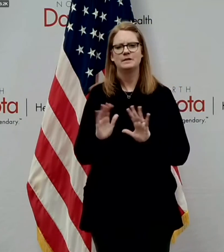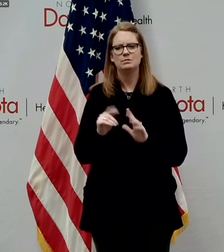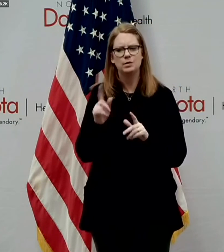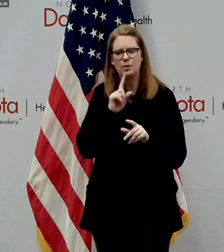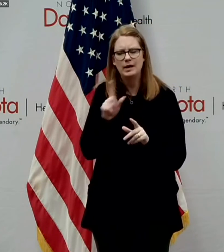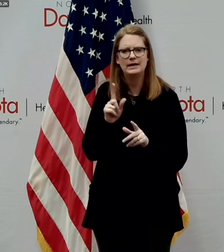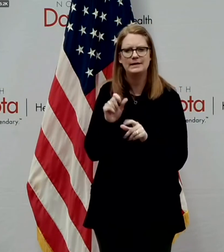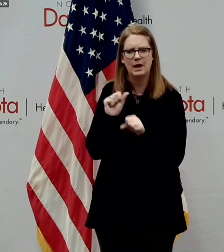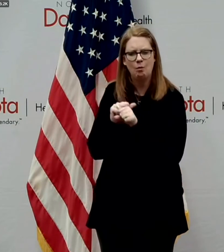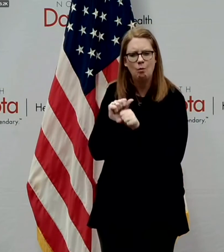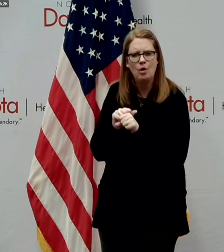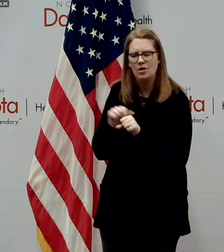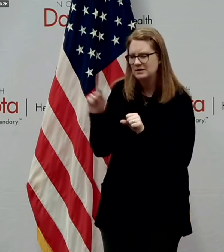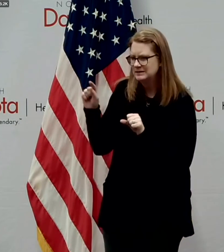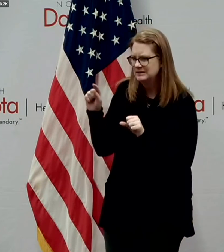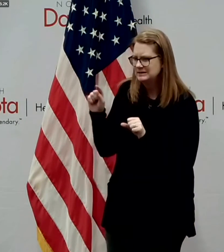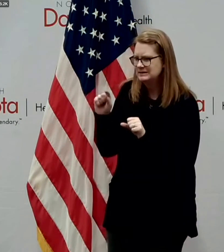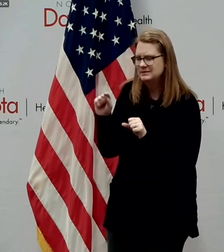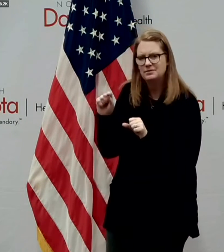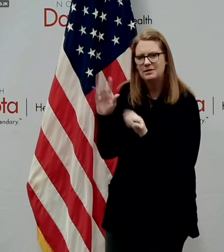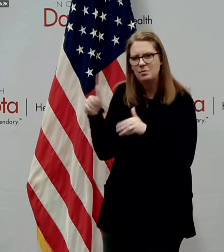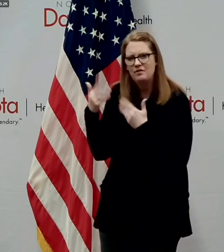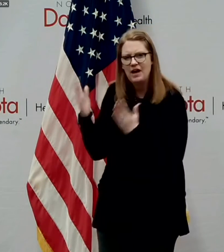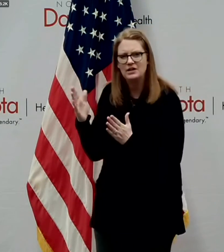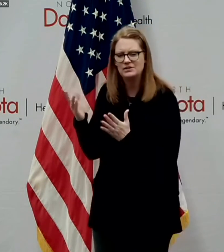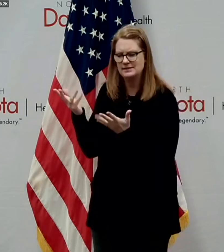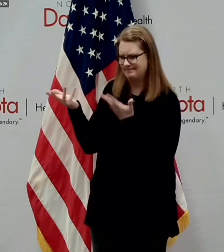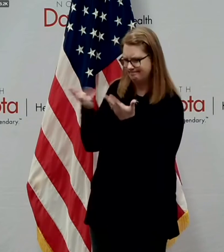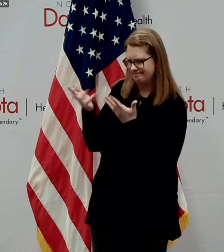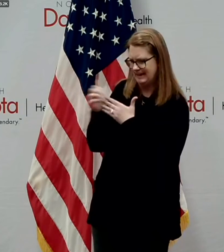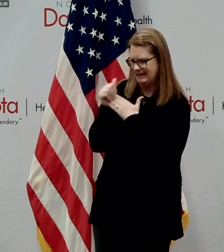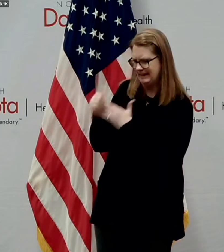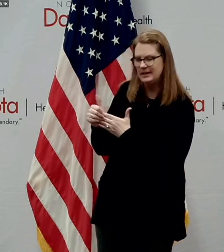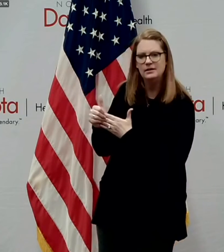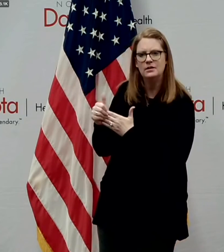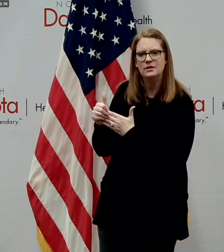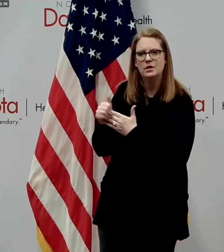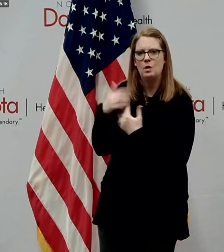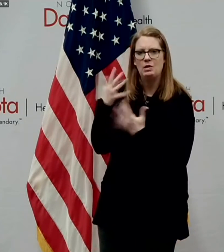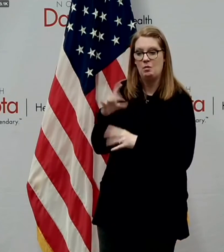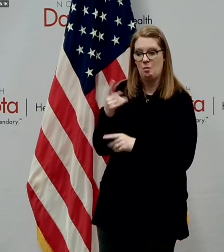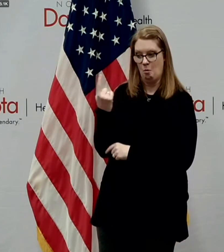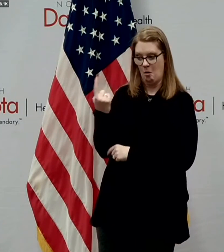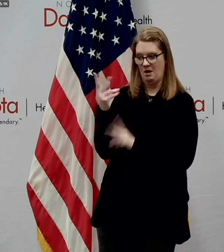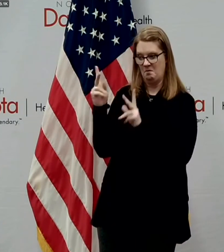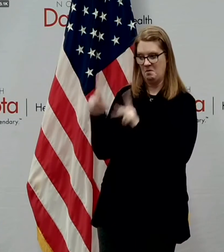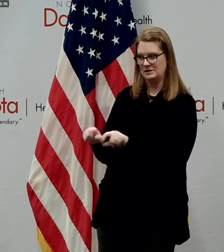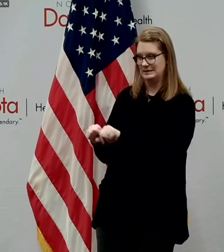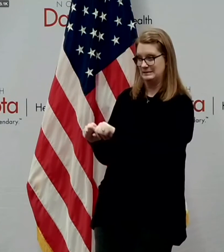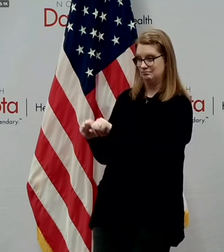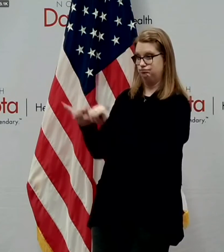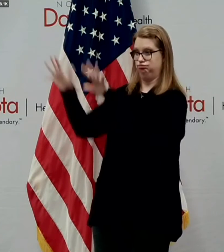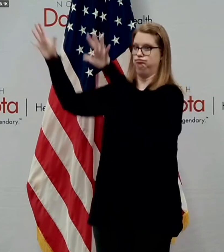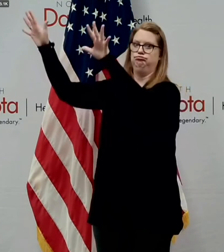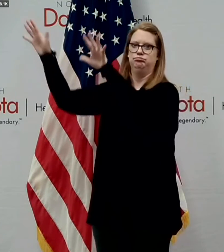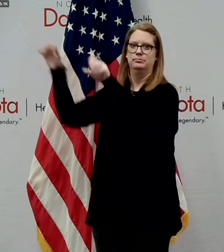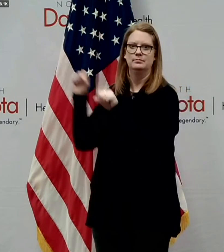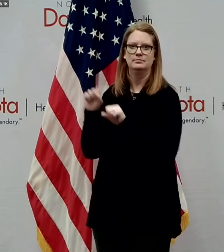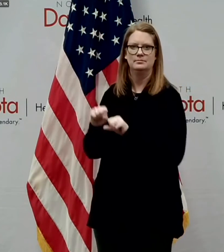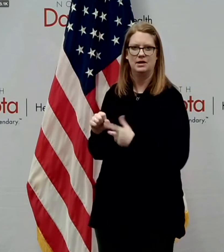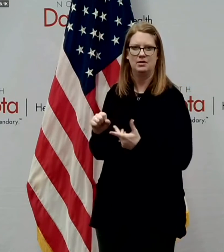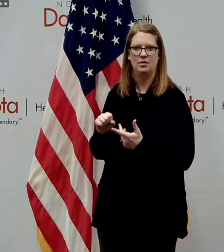providers to make sure that you don't have what could end up constituting a super spreader in one of these cases. And we're,